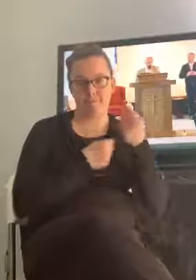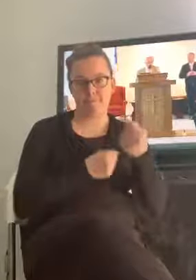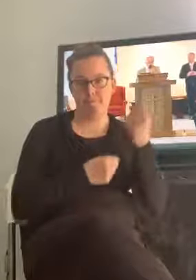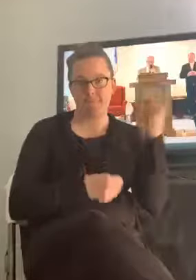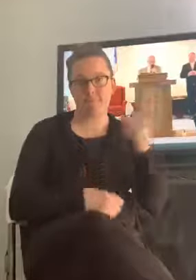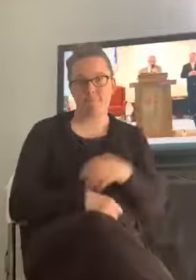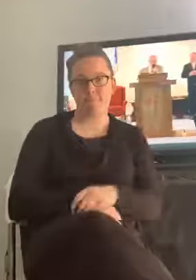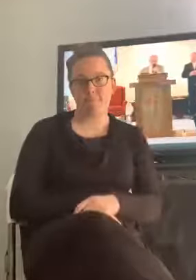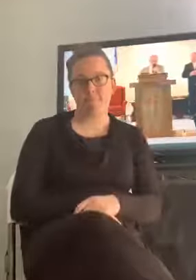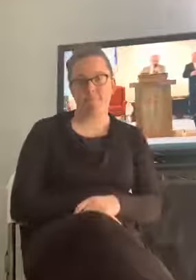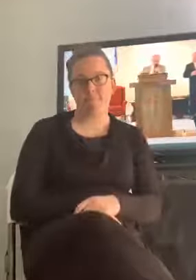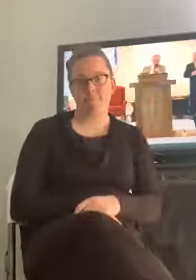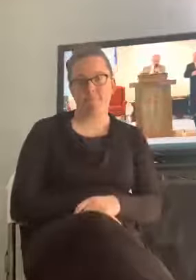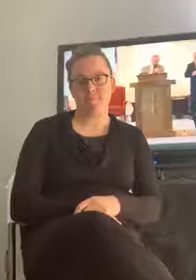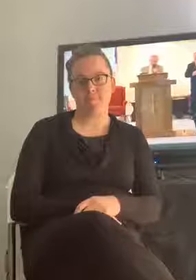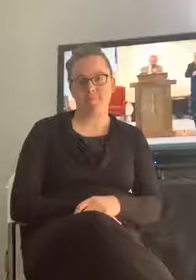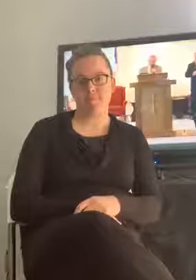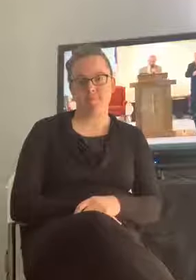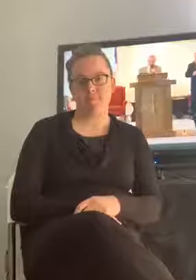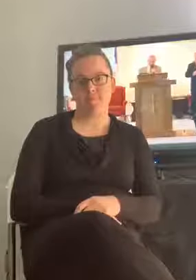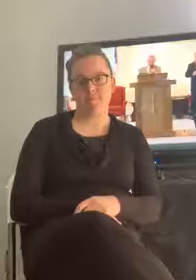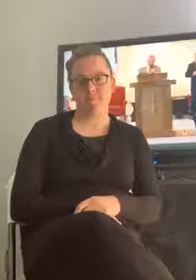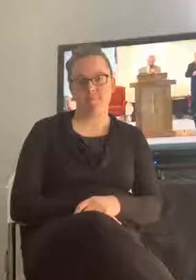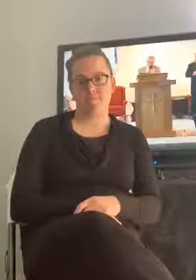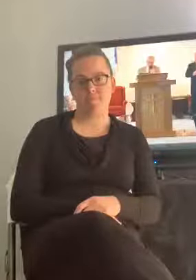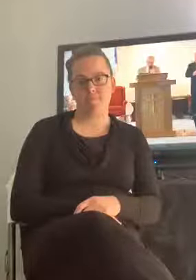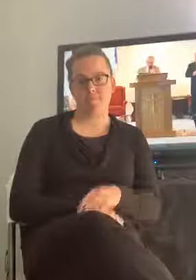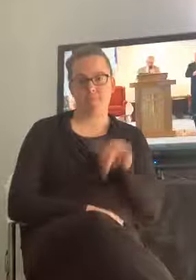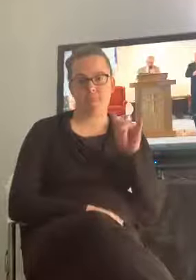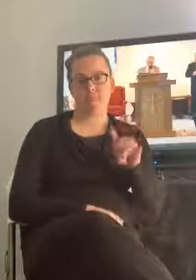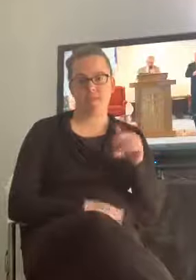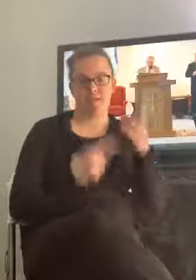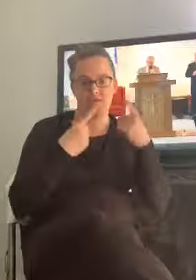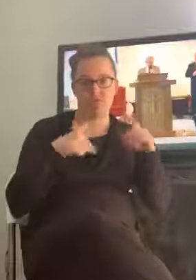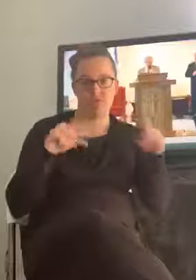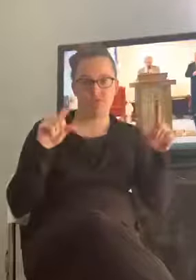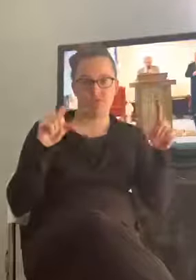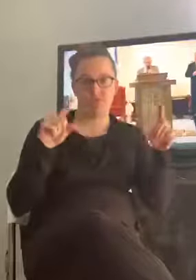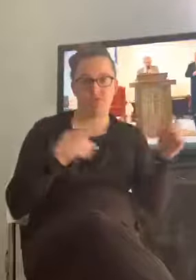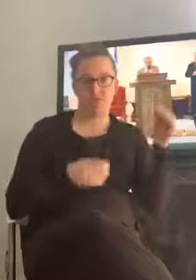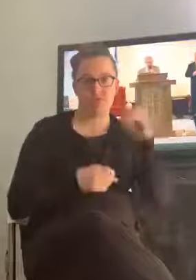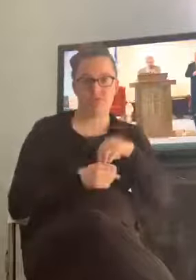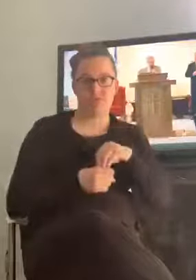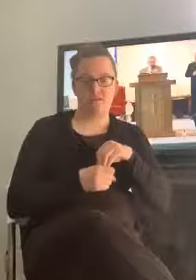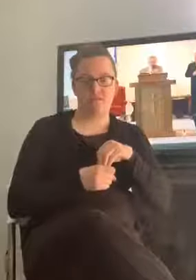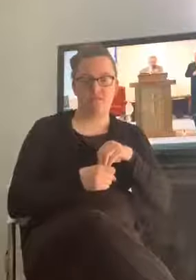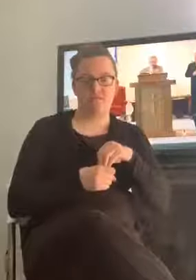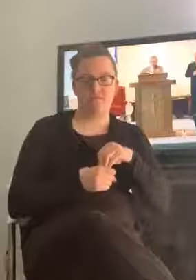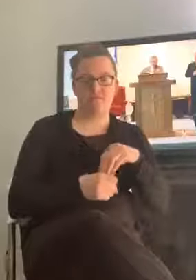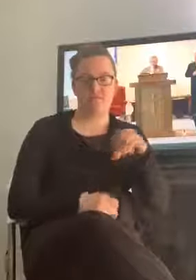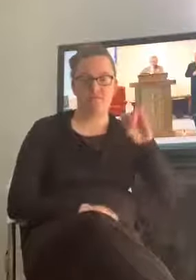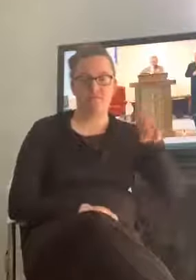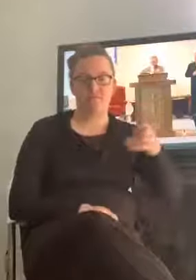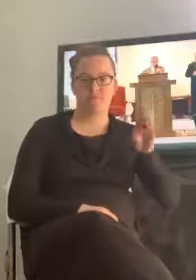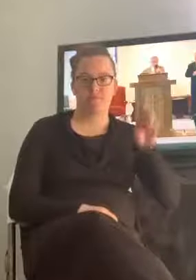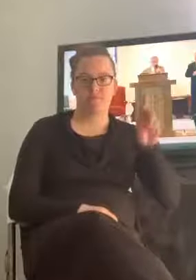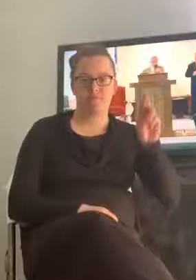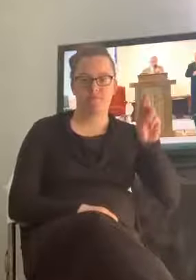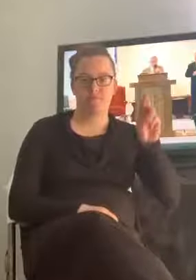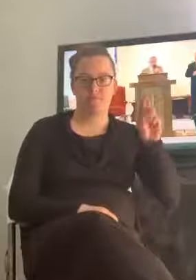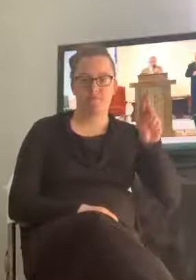You know, that triumphant entry into Jerusalem was